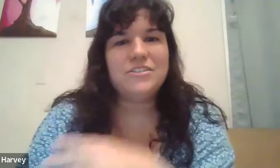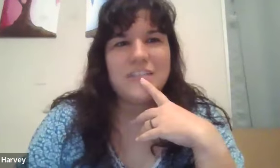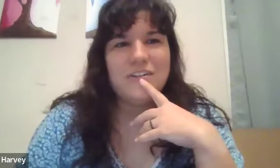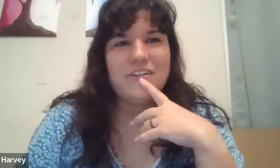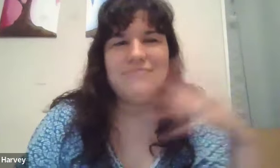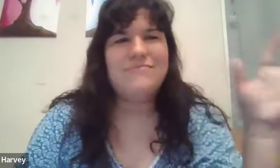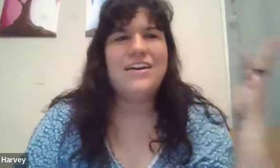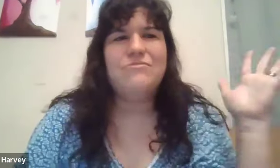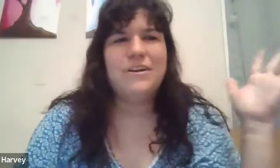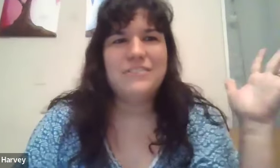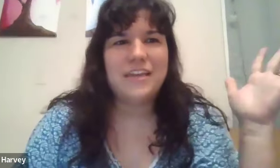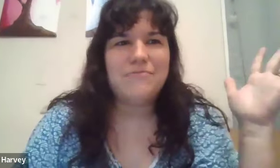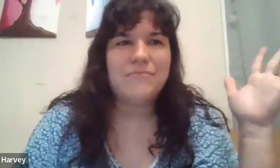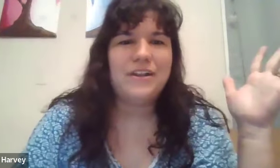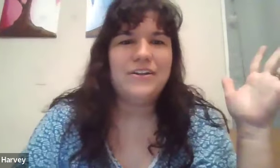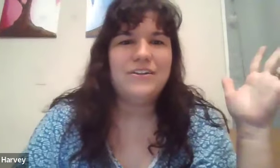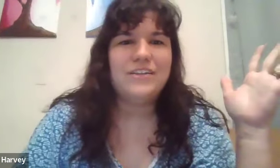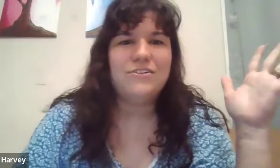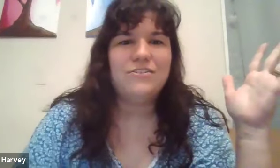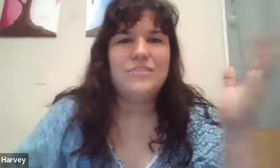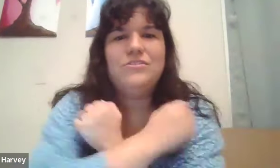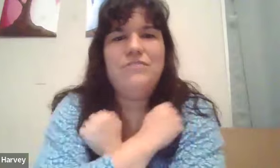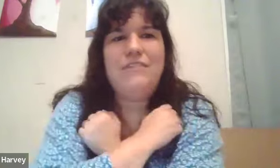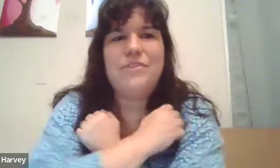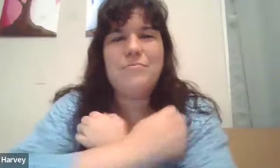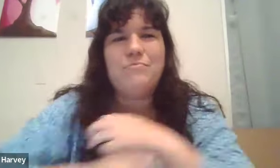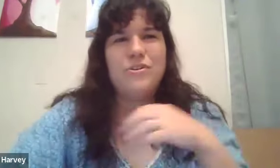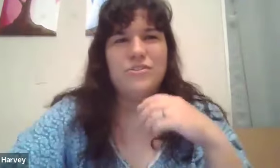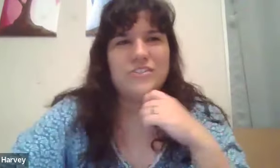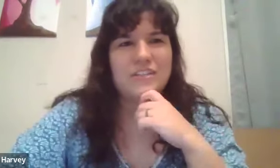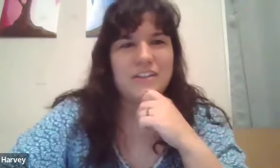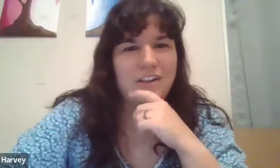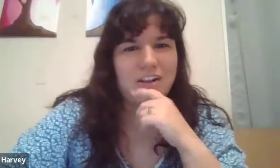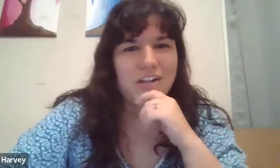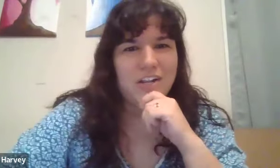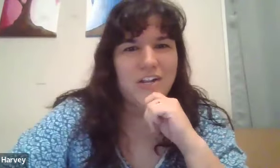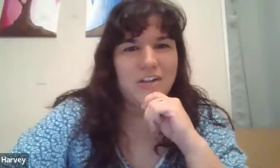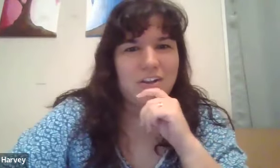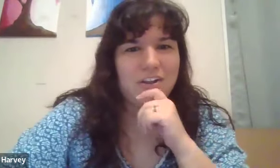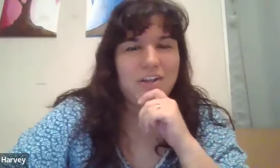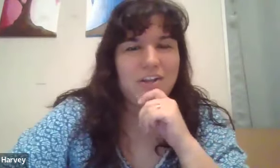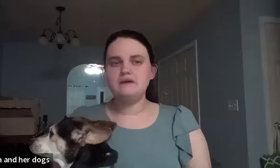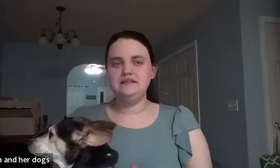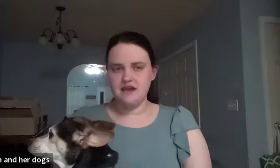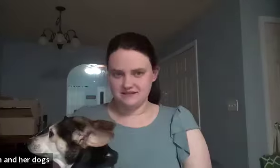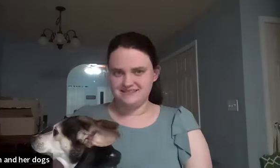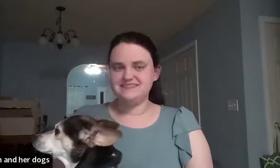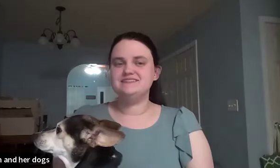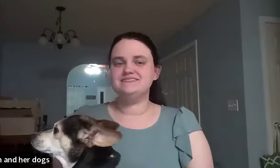Because I don't know where this came from, but I heard that you're only supposed to do love with a person. So I heard that yes. somewhere.